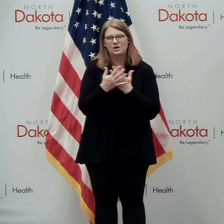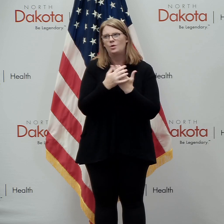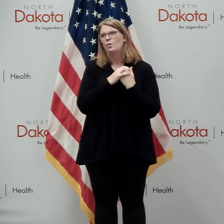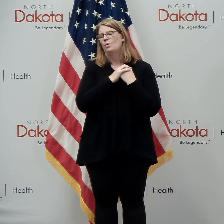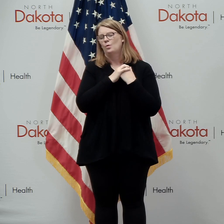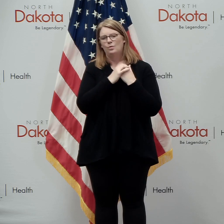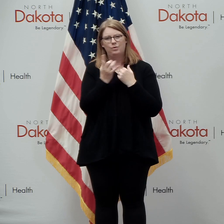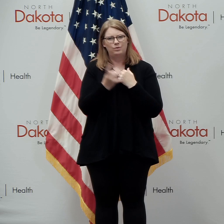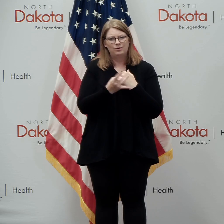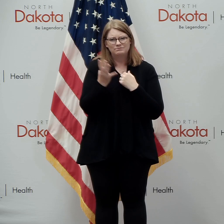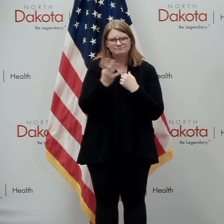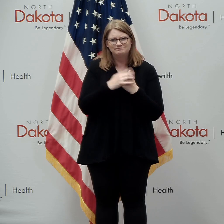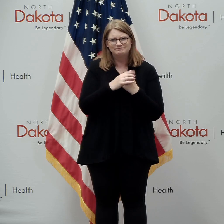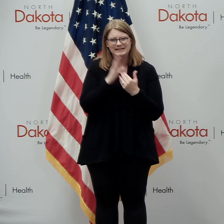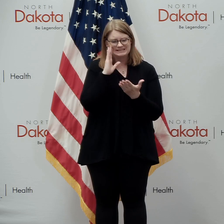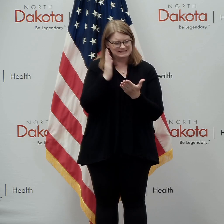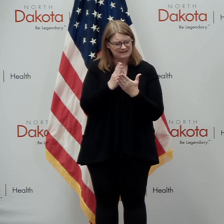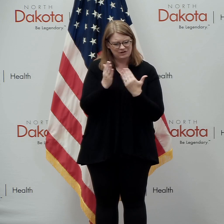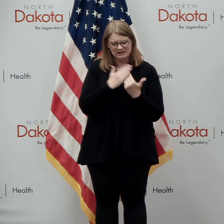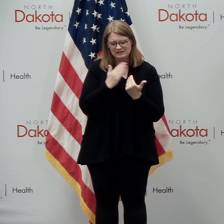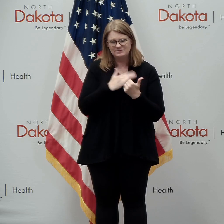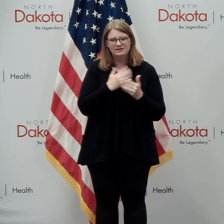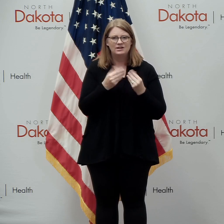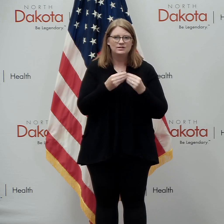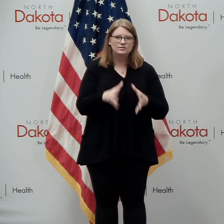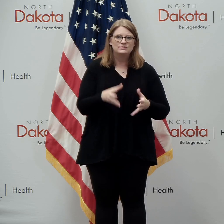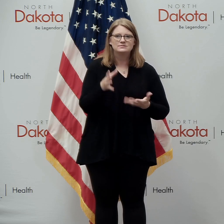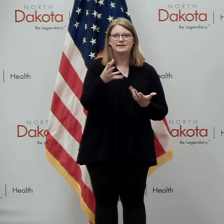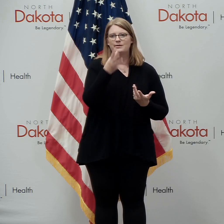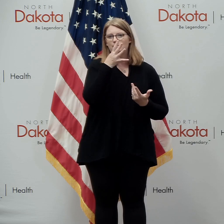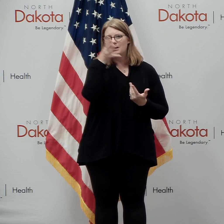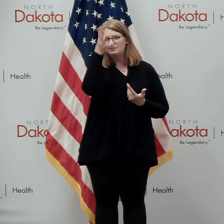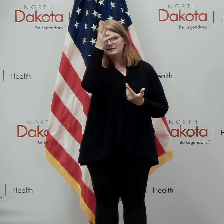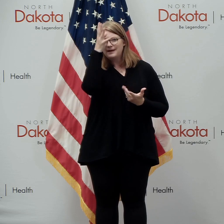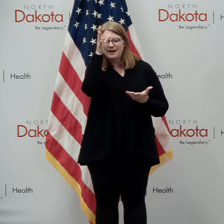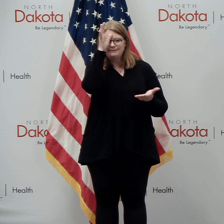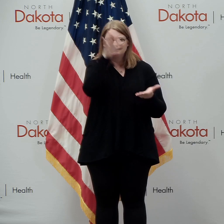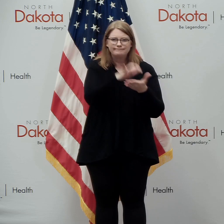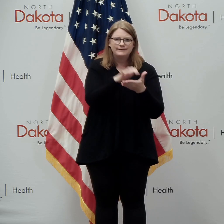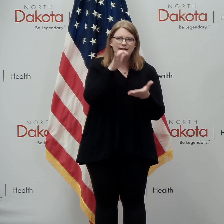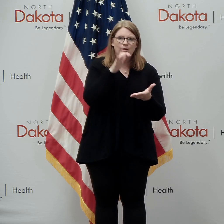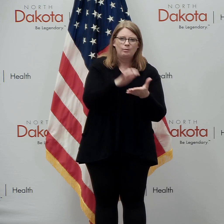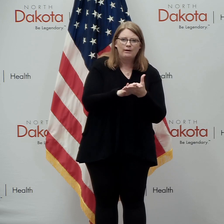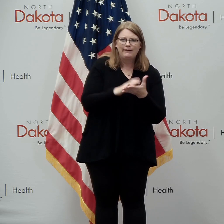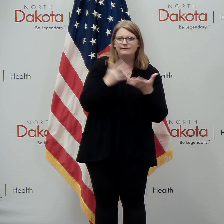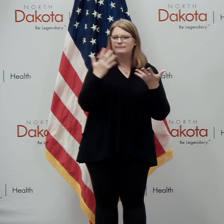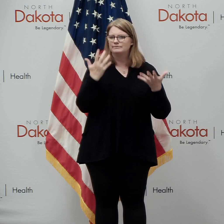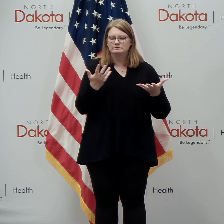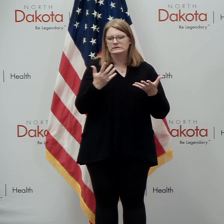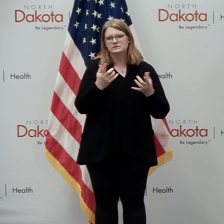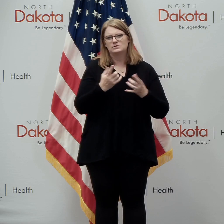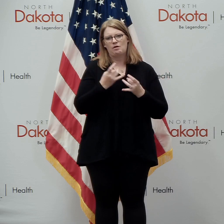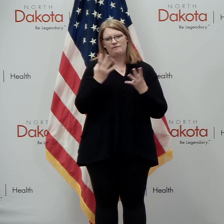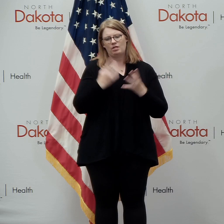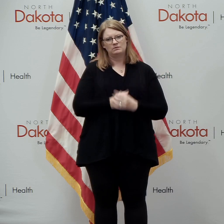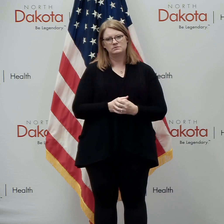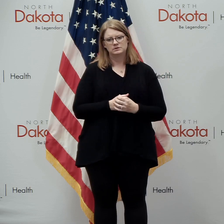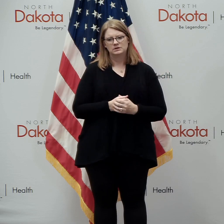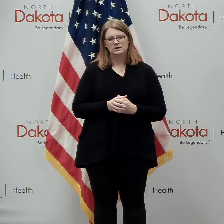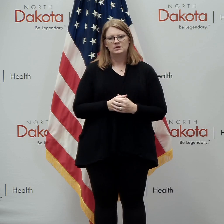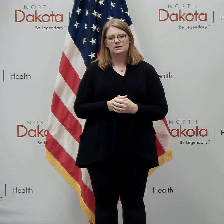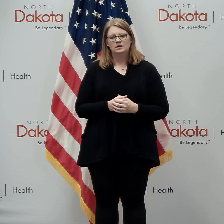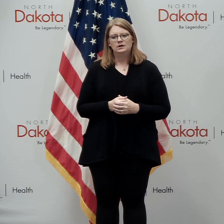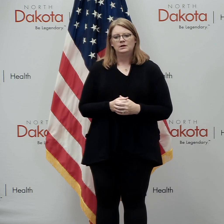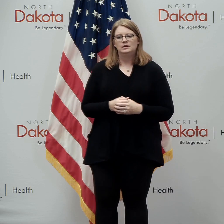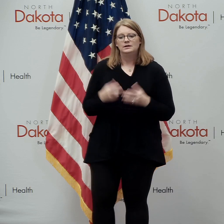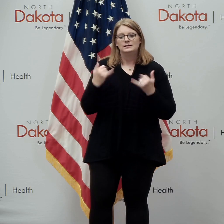to lose a spouse, a parent, or a grandparent, and we're thinking of all of those families. When we take a look at active